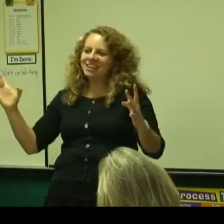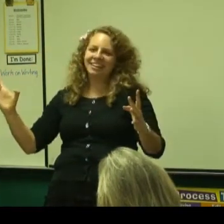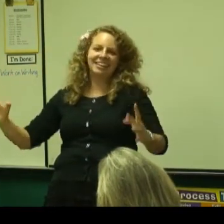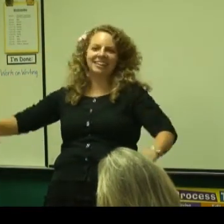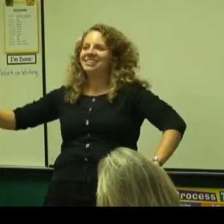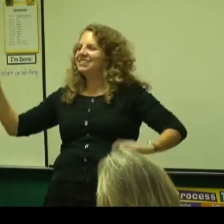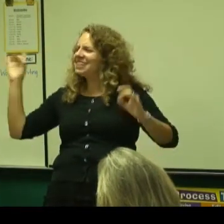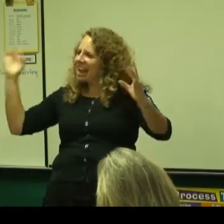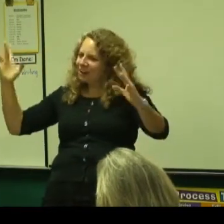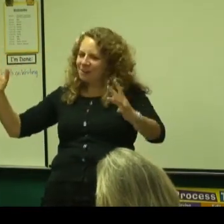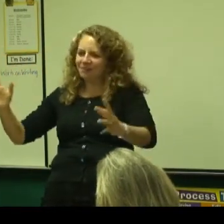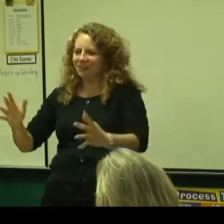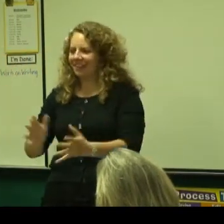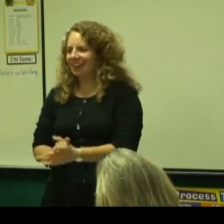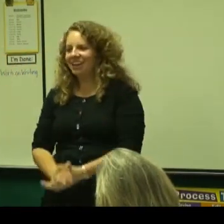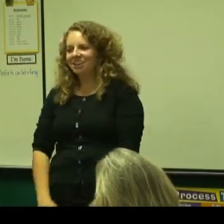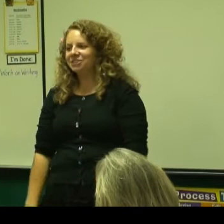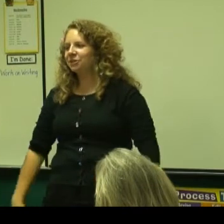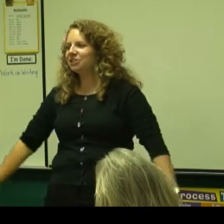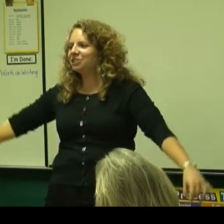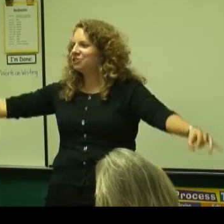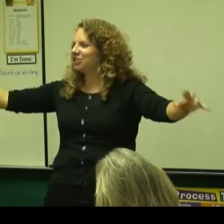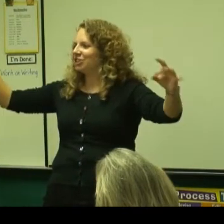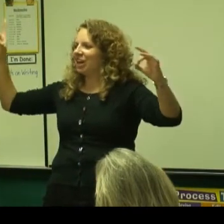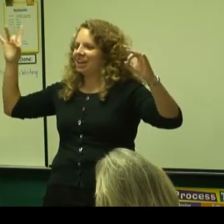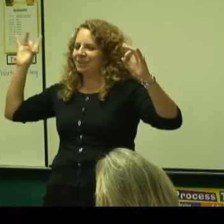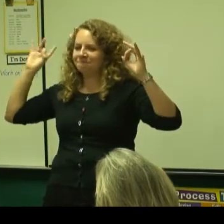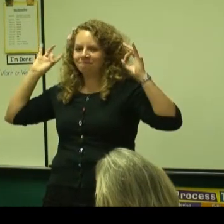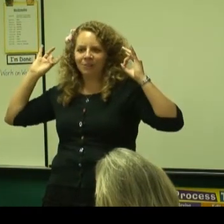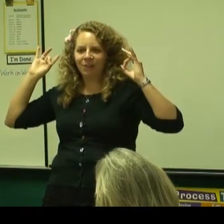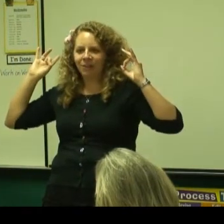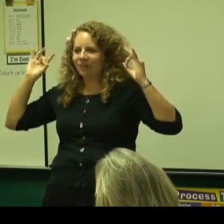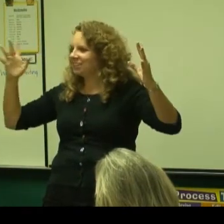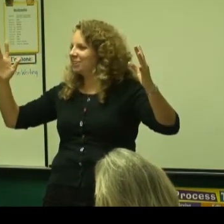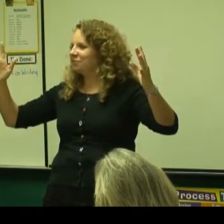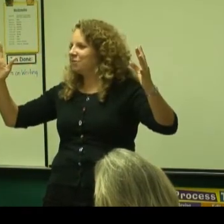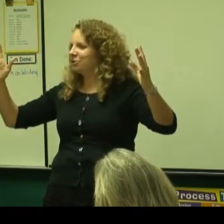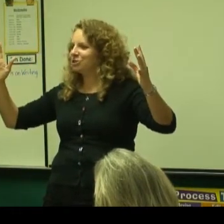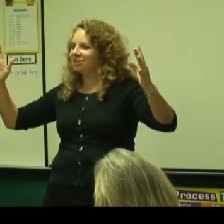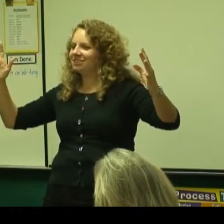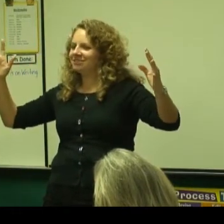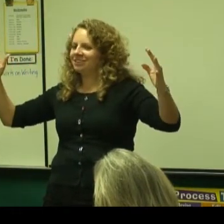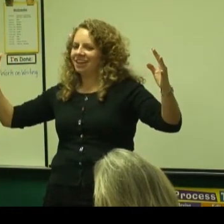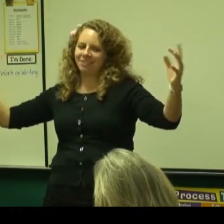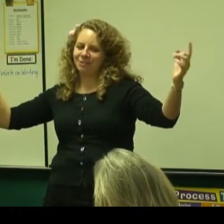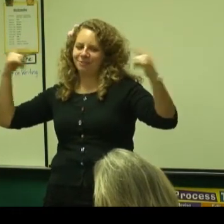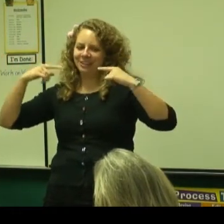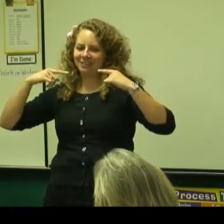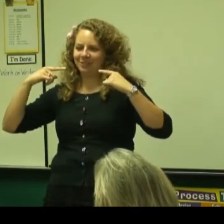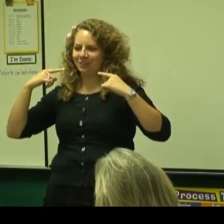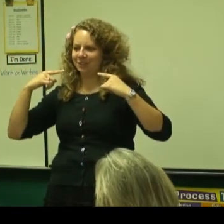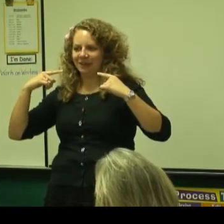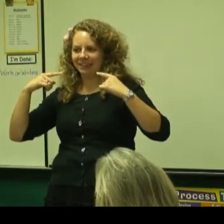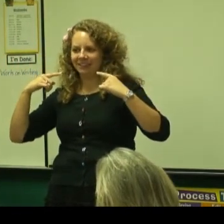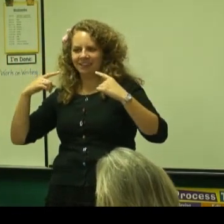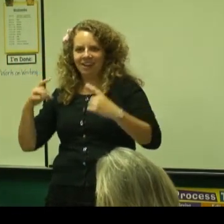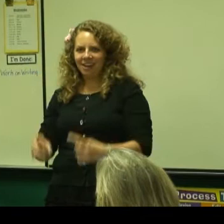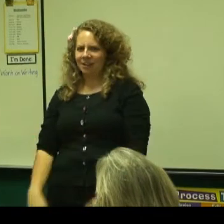Terrific. Yeah. Terrible. Like, so this is just like lots of emotion, and then your face fills in the rest.